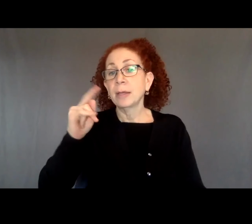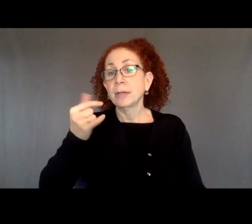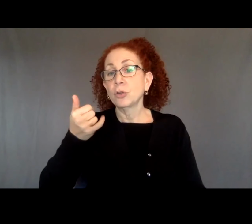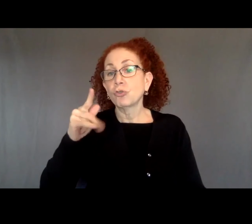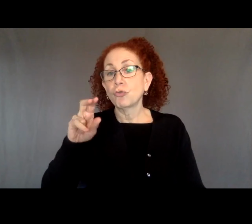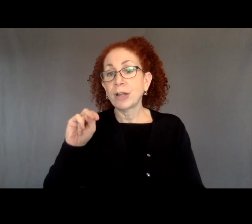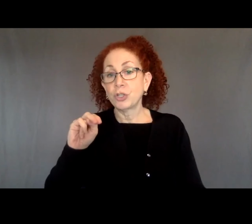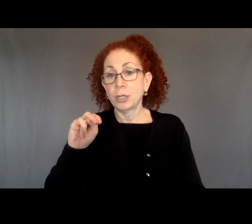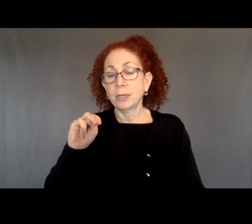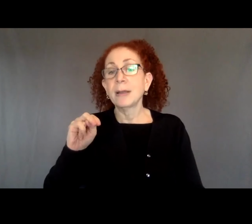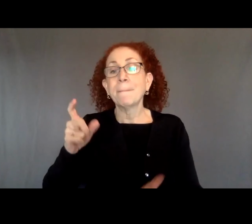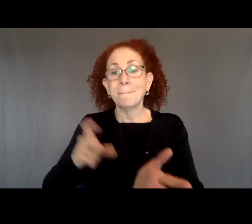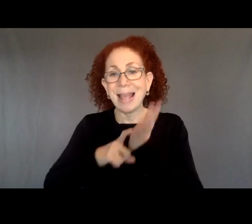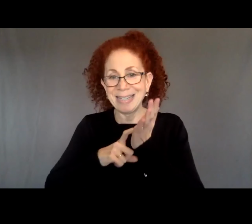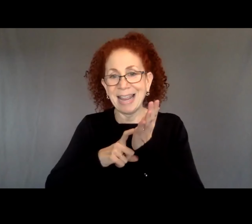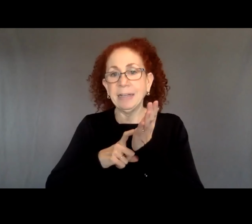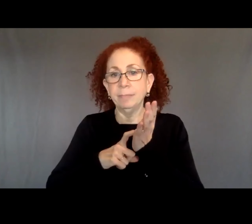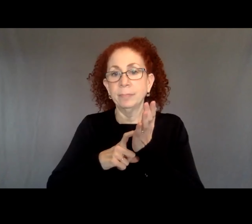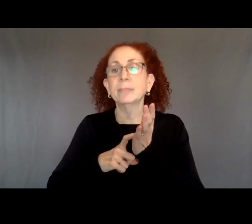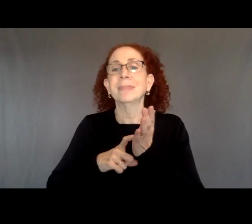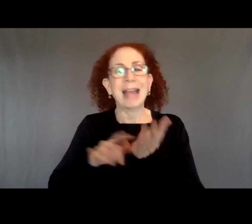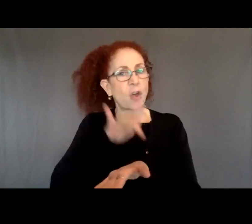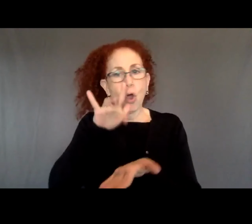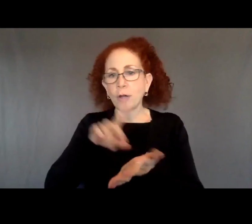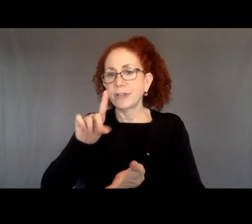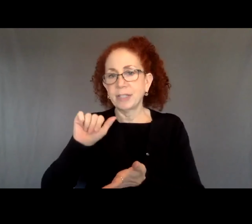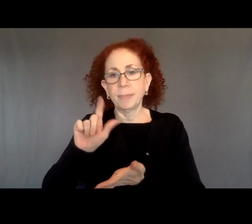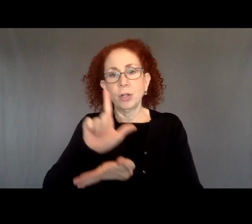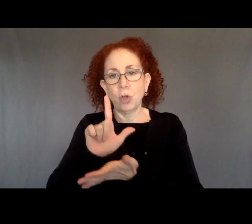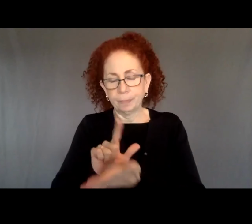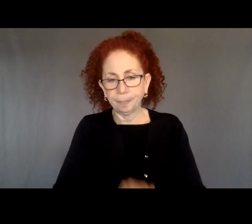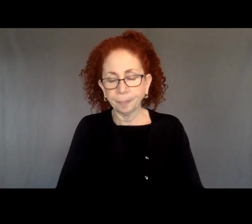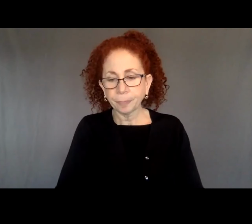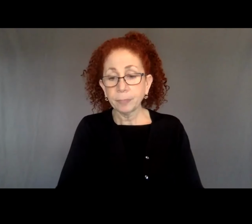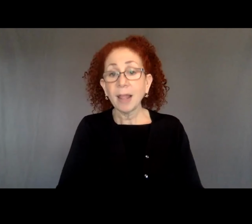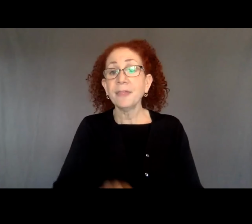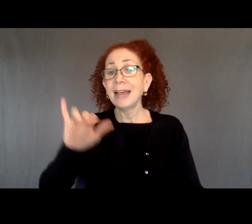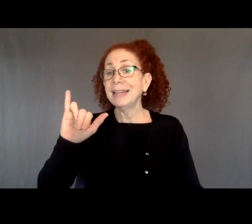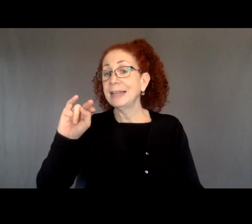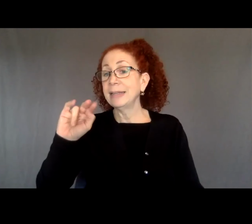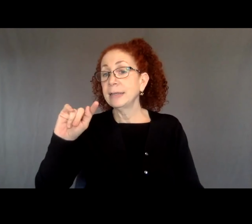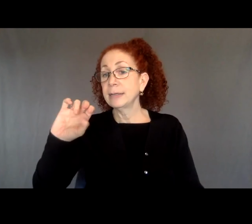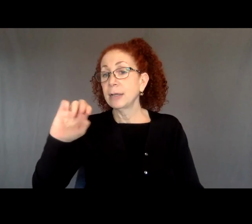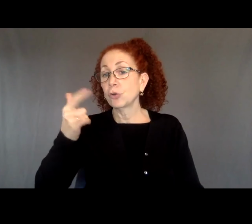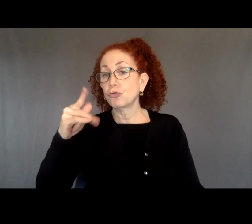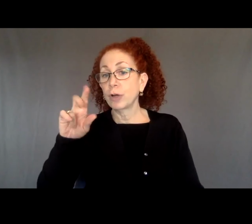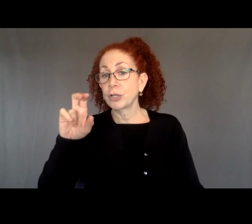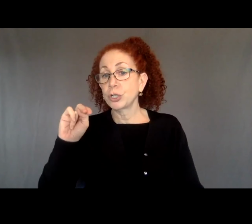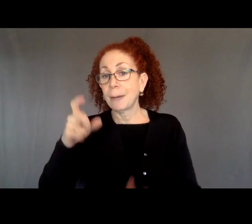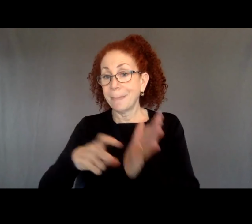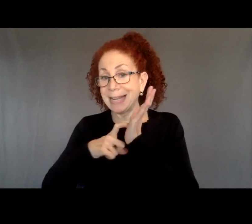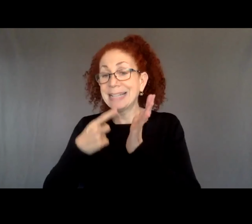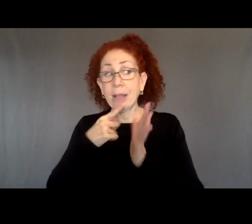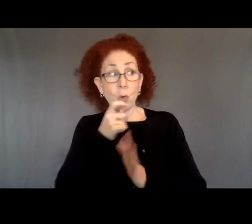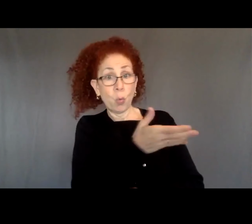mandate at the heart of disability rights law. The integration mandate is that people with disabilities are